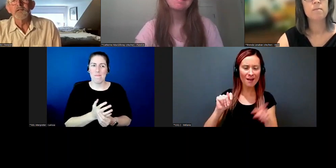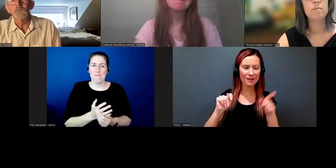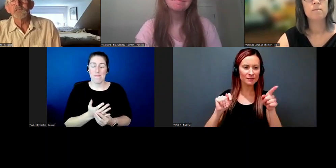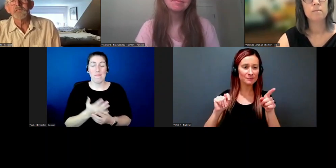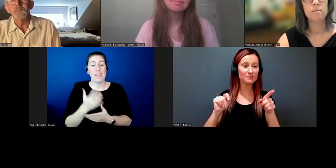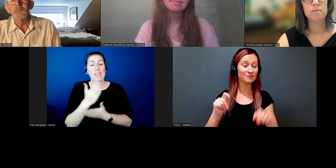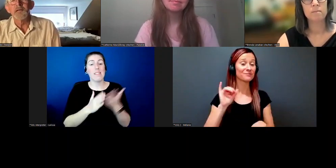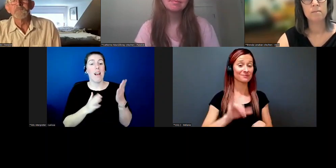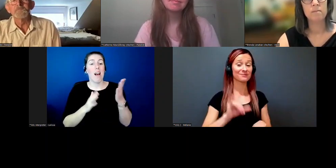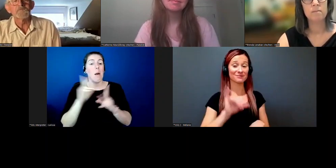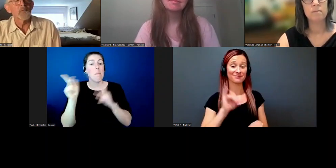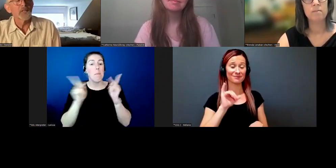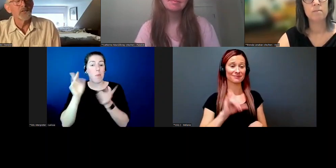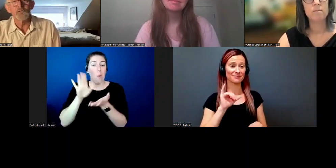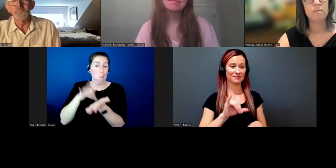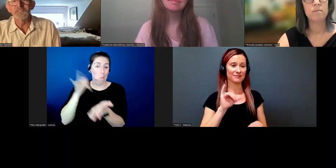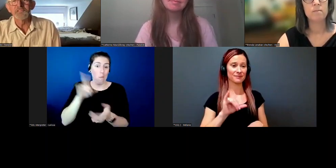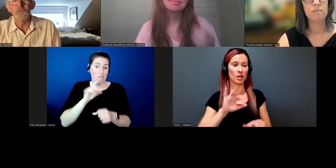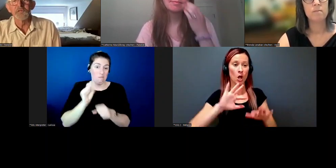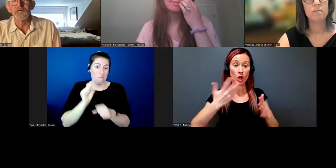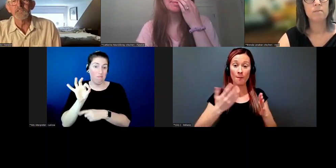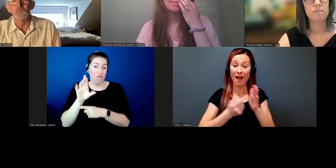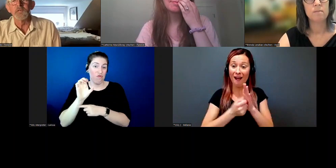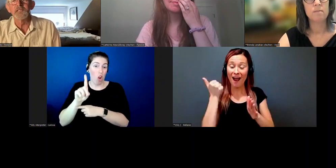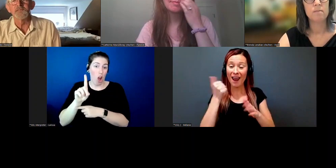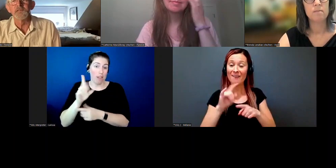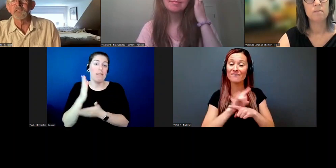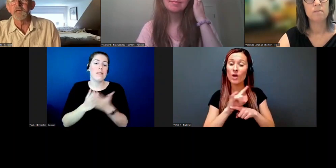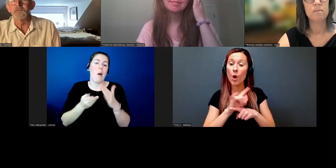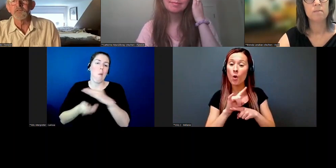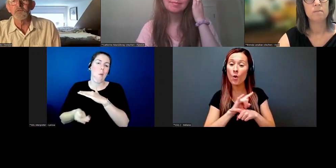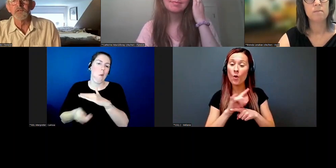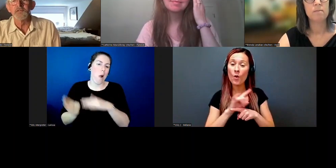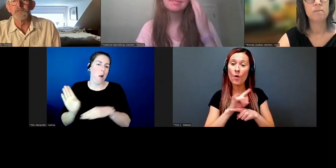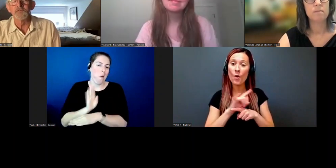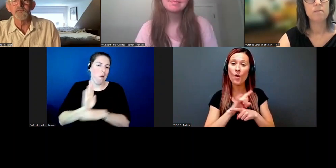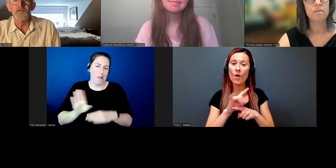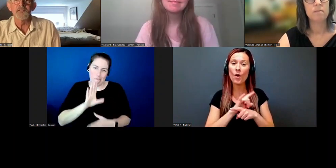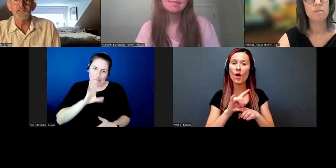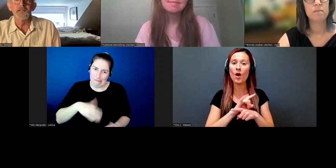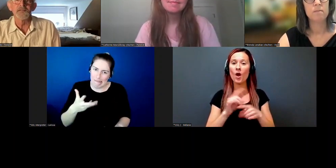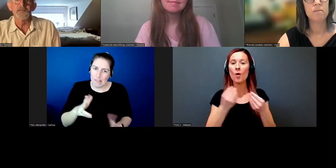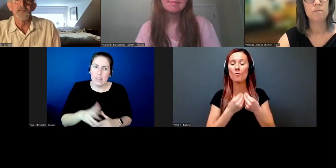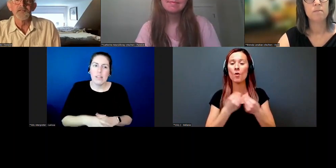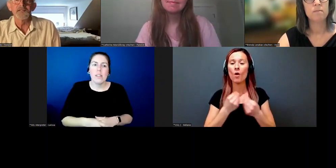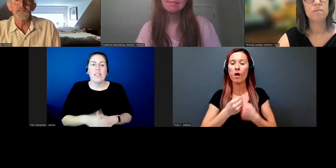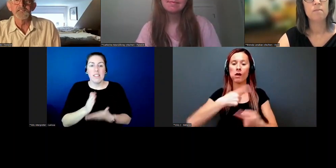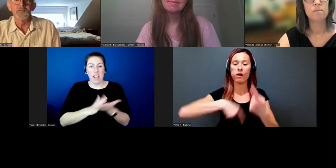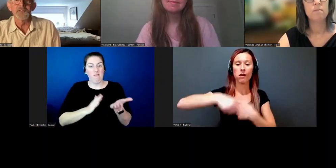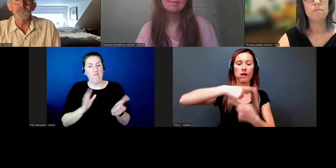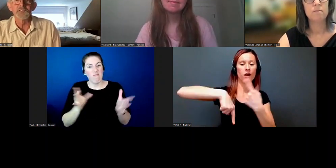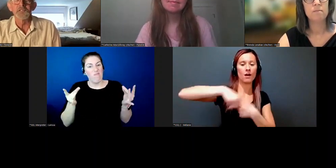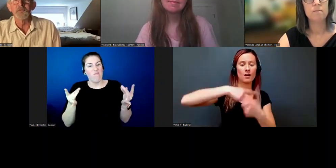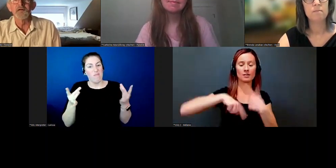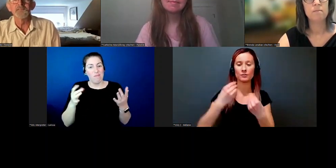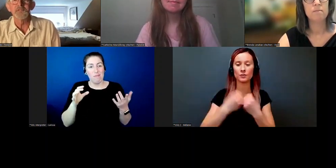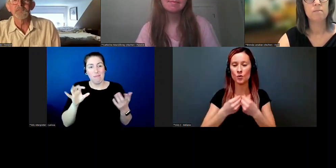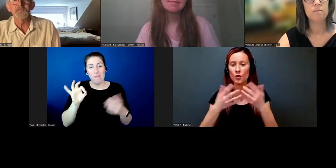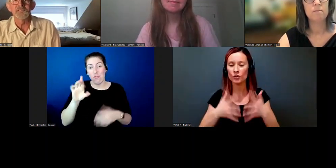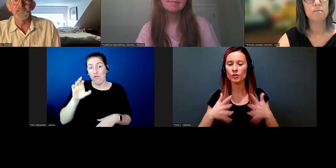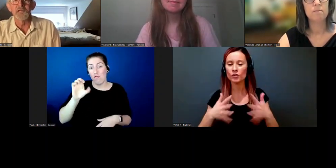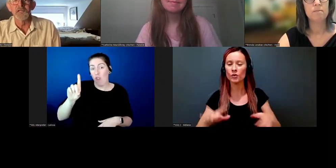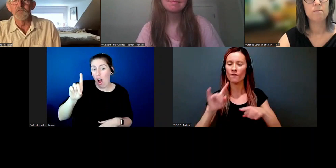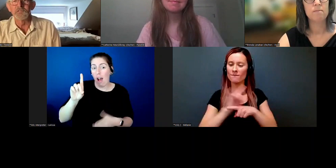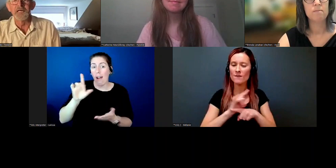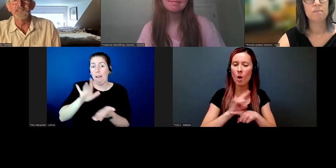There was some, you know, dirty business going on as well, as far as total fraud. Call it something else, wasn't the mafia, but it